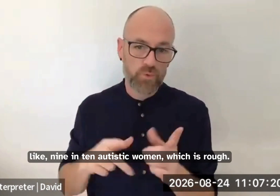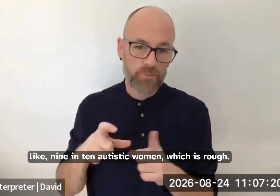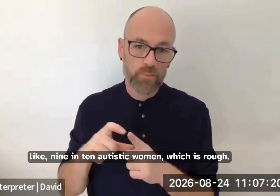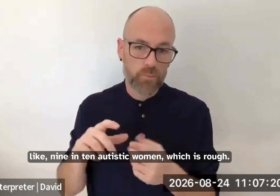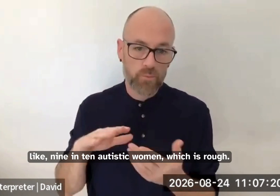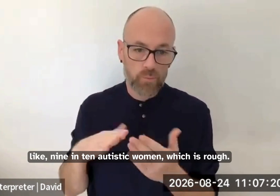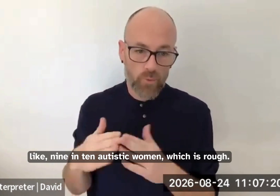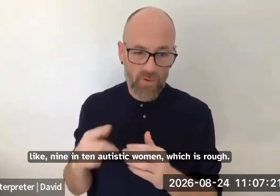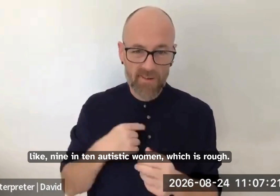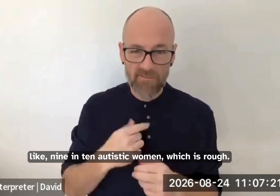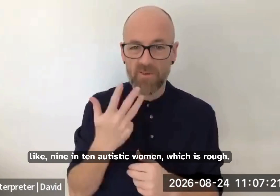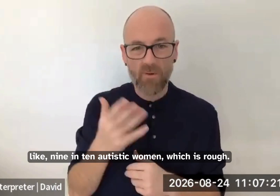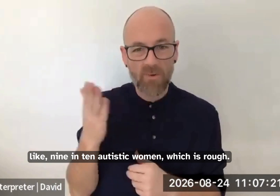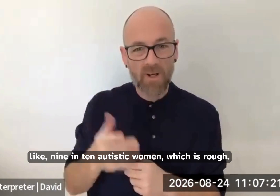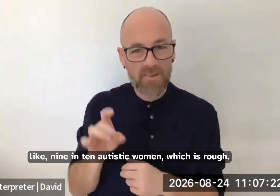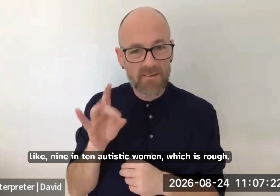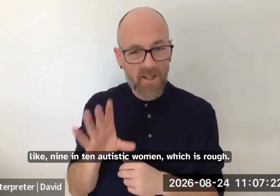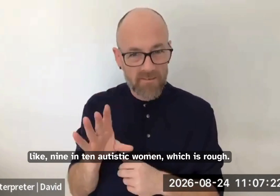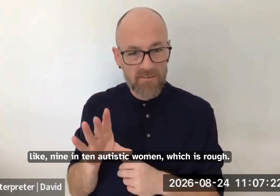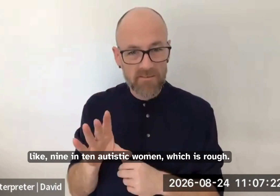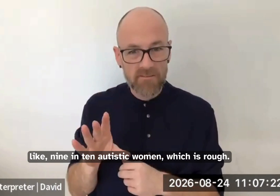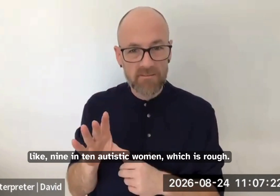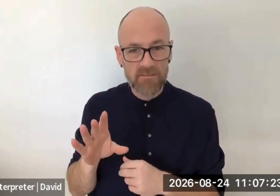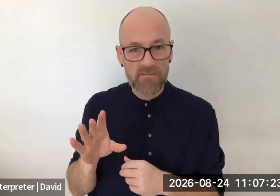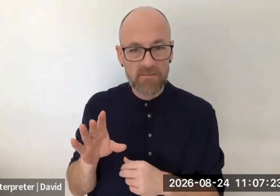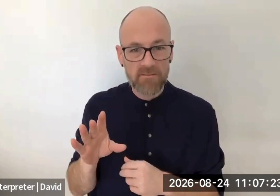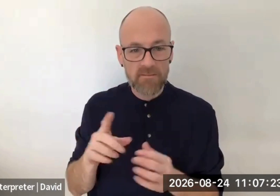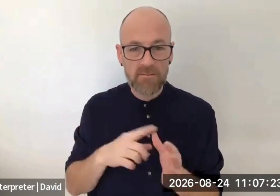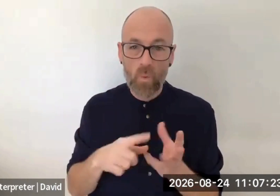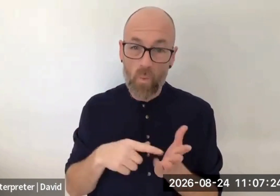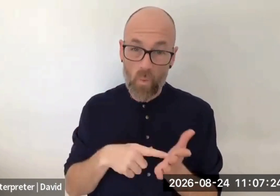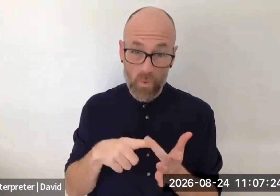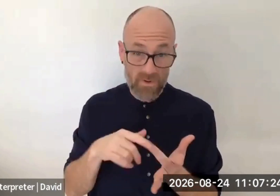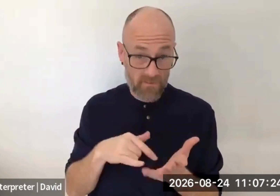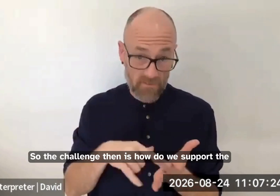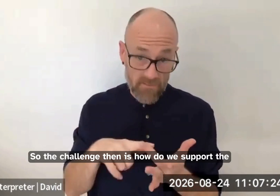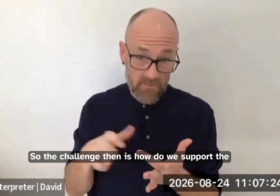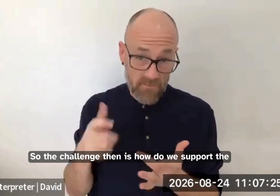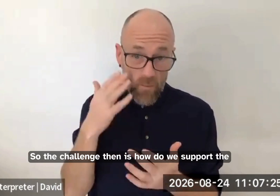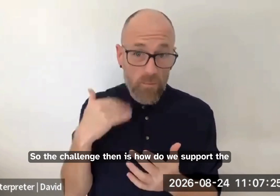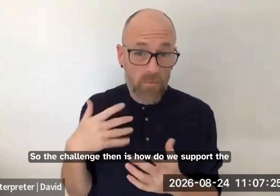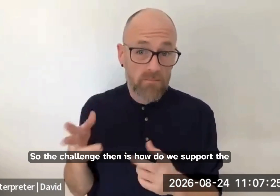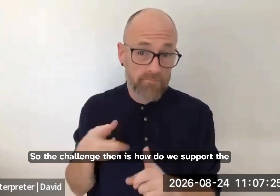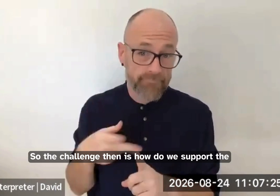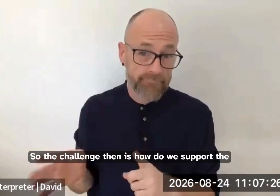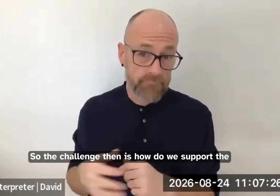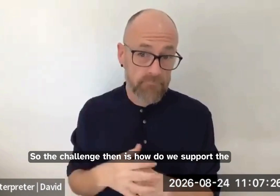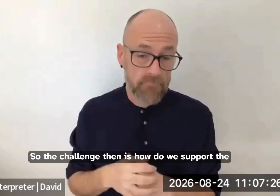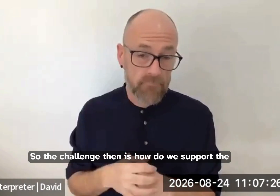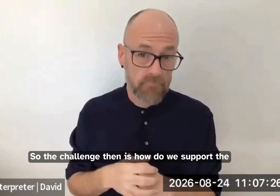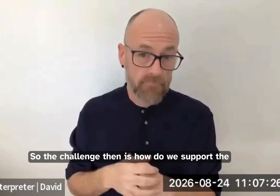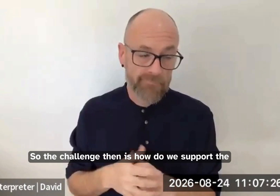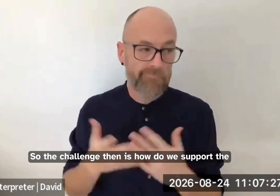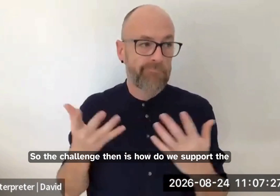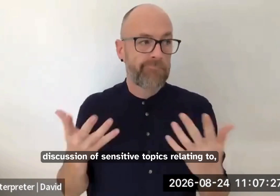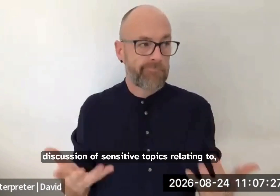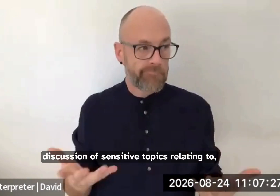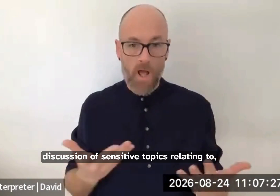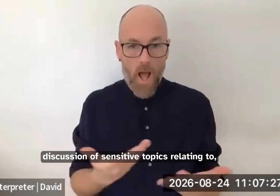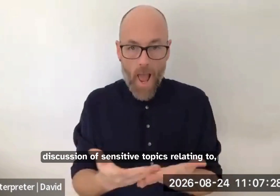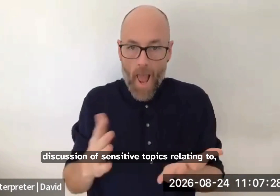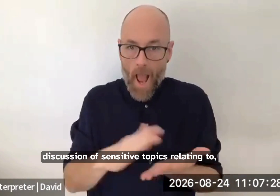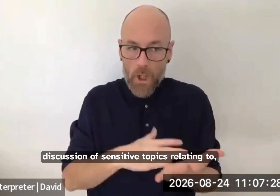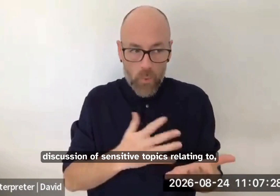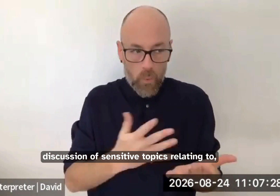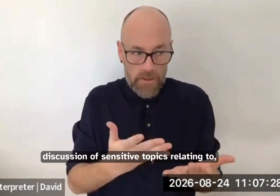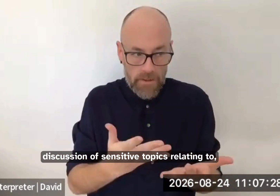like 9 in 10 autistic women, which is rough. So the challenge then is how do we support the